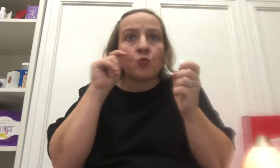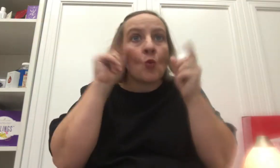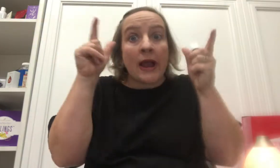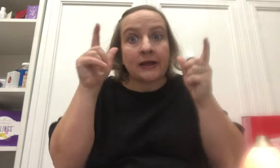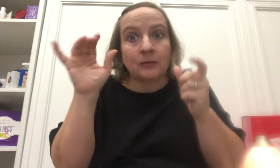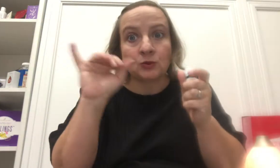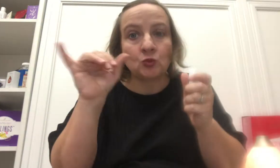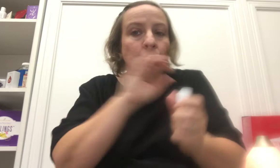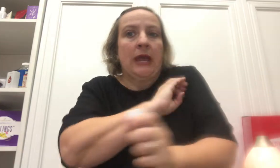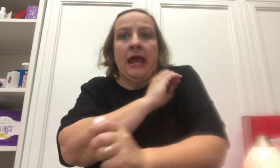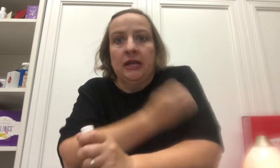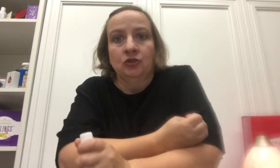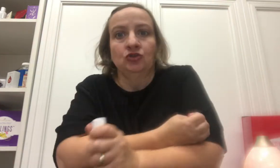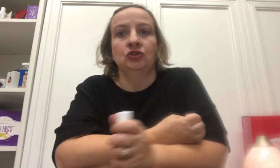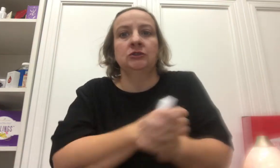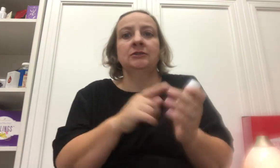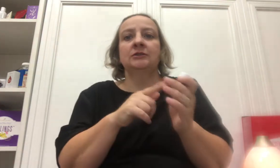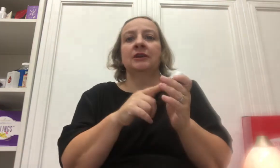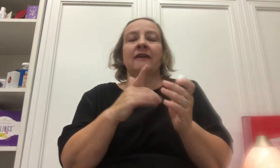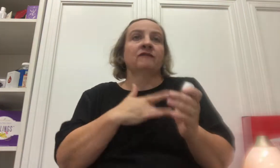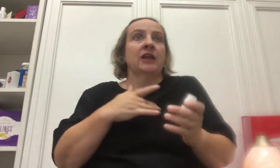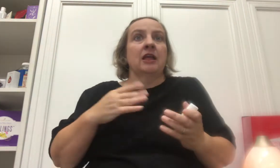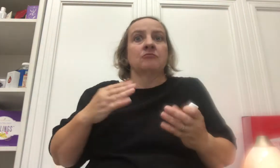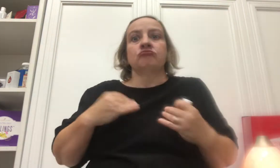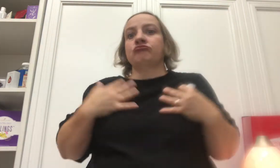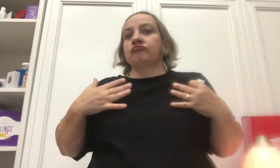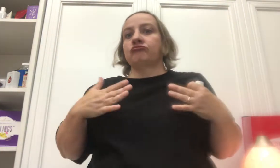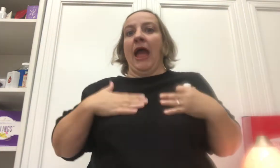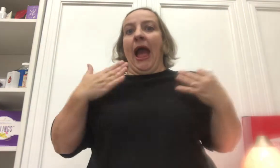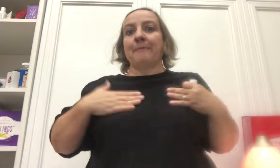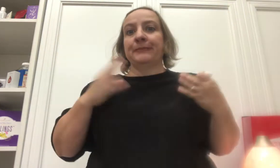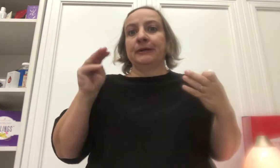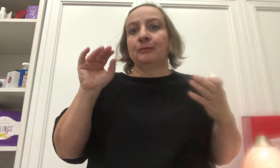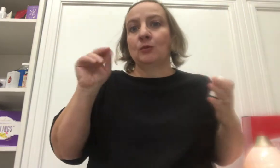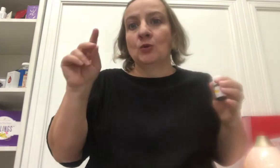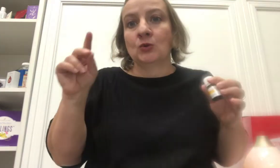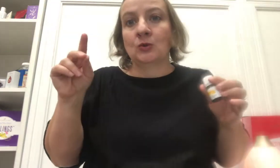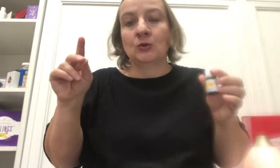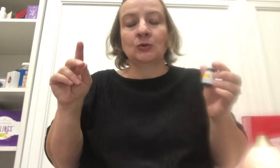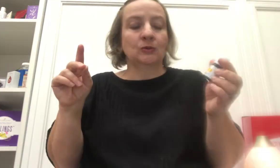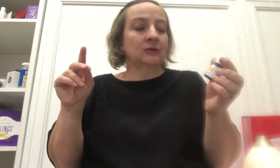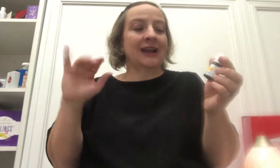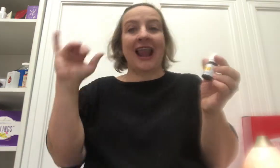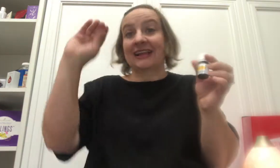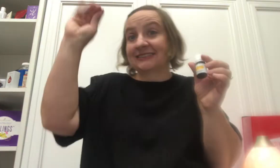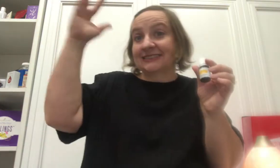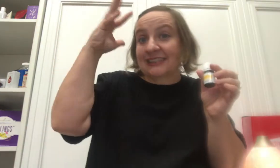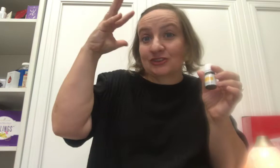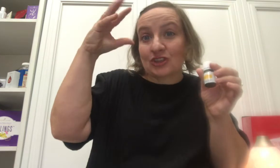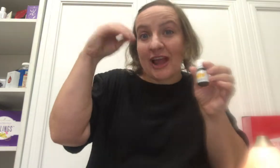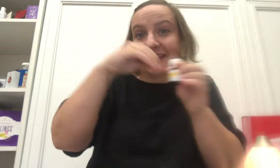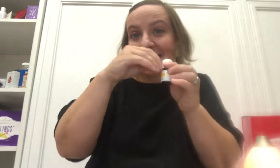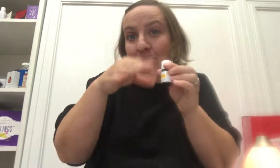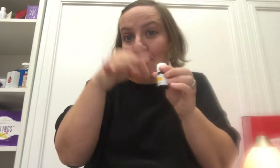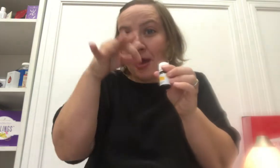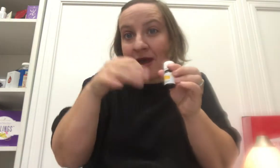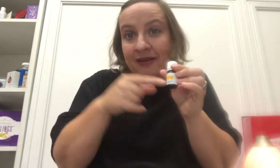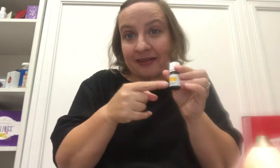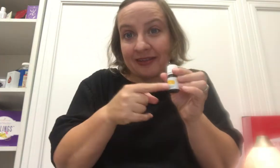Lemon is good for waking up, for energy, for feeling in a better mood. It's kind of